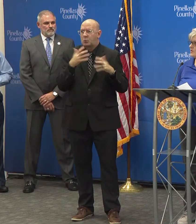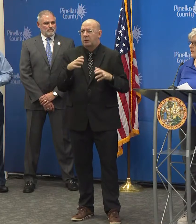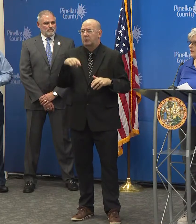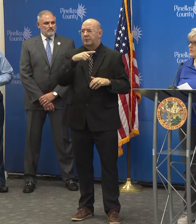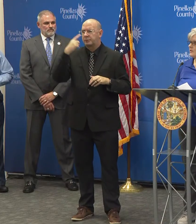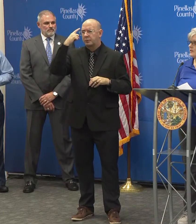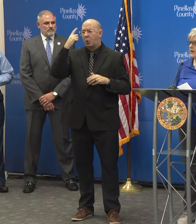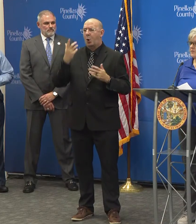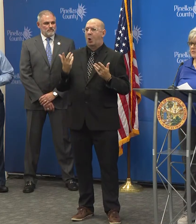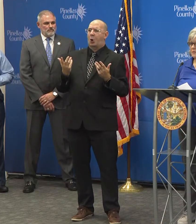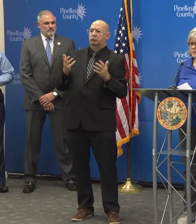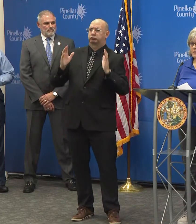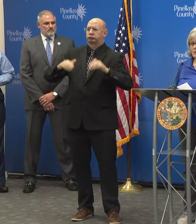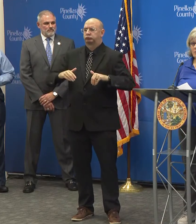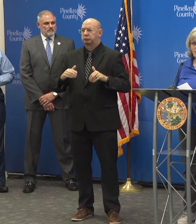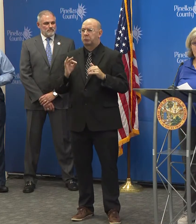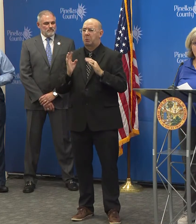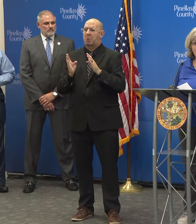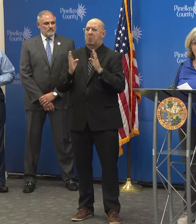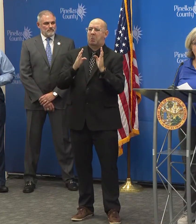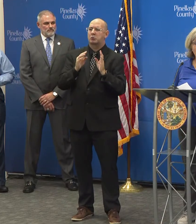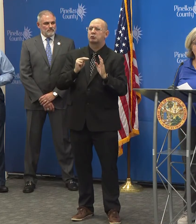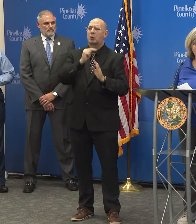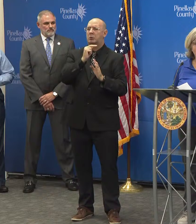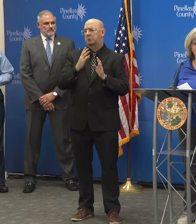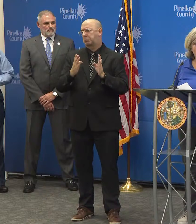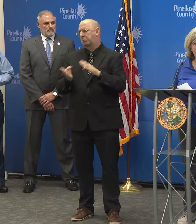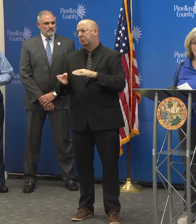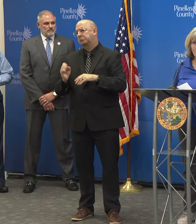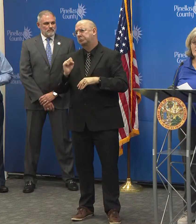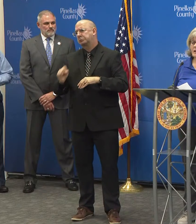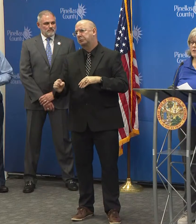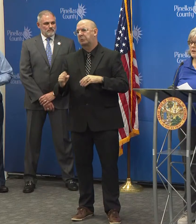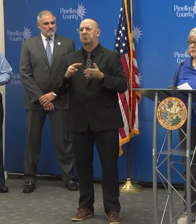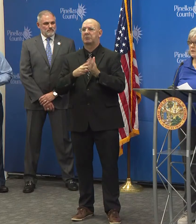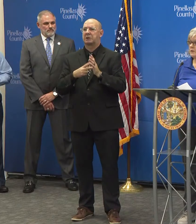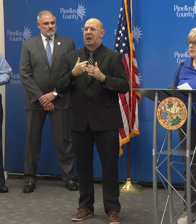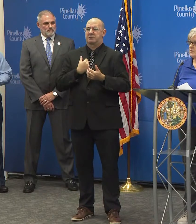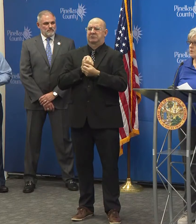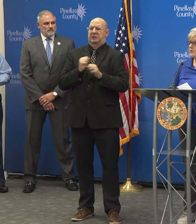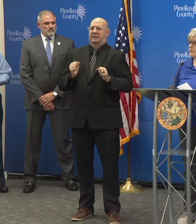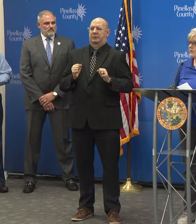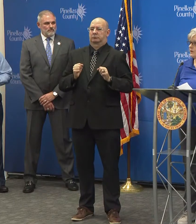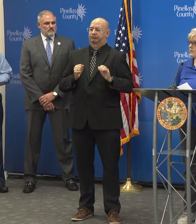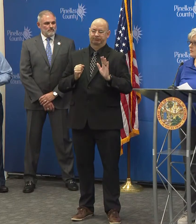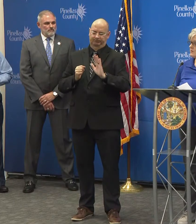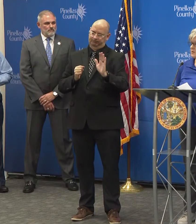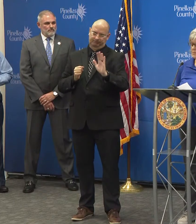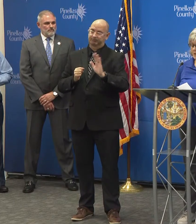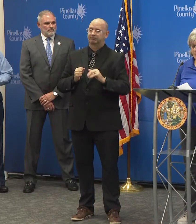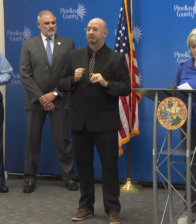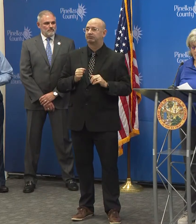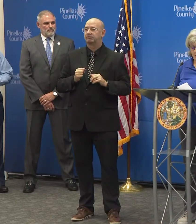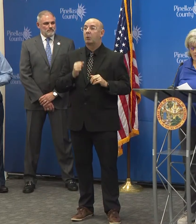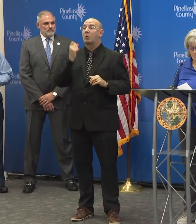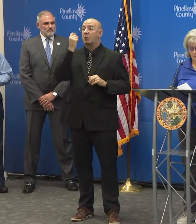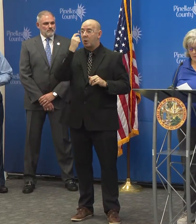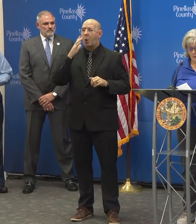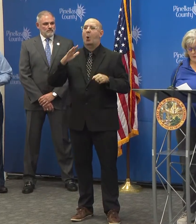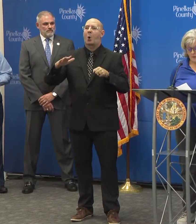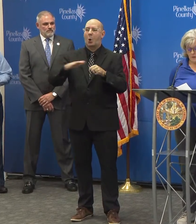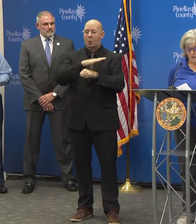storm shifts slightly to the left that we are going to be out of harm's way. Our entire county is going to feel some type of